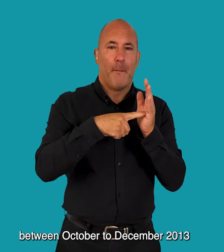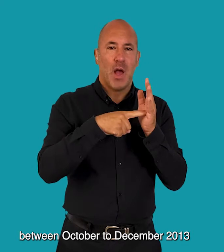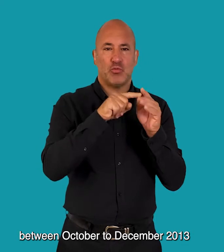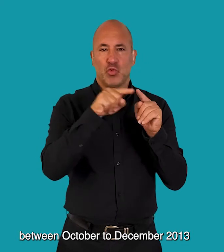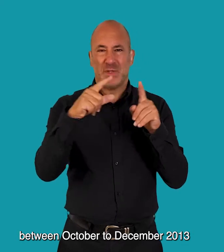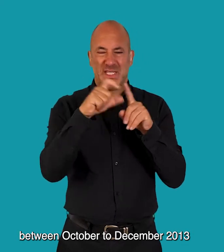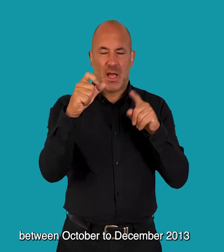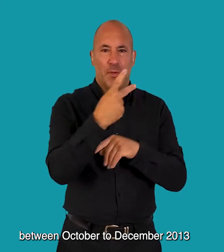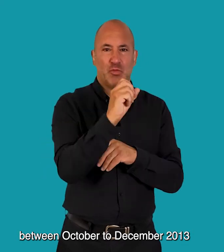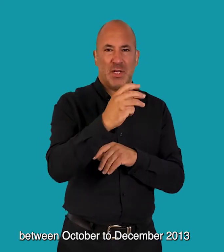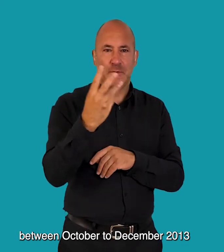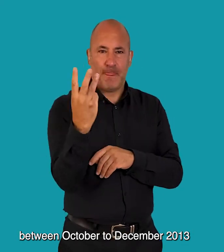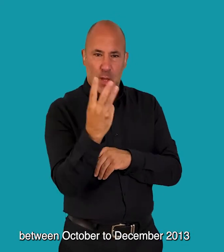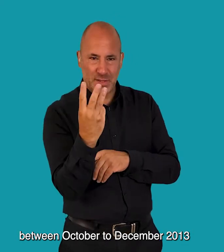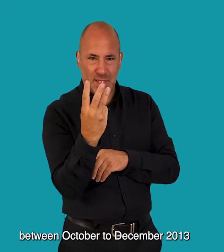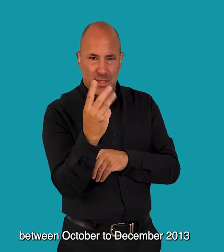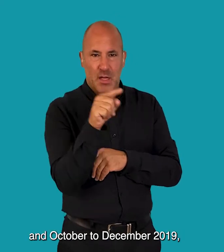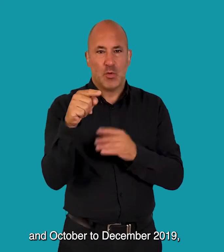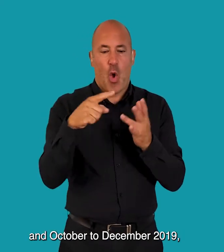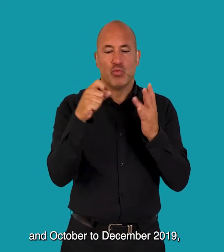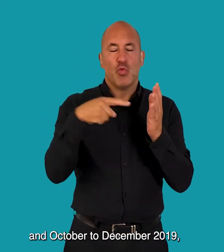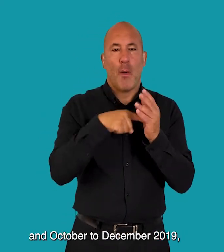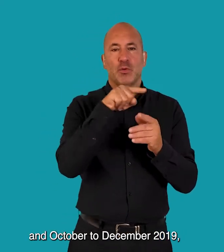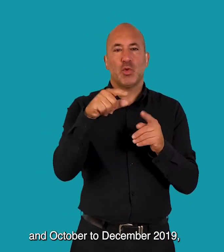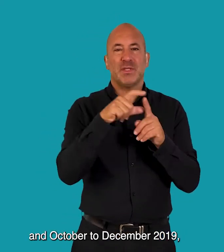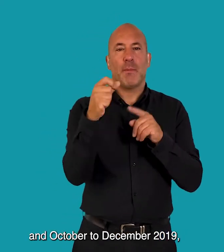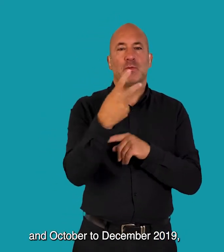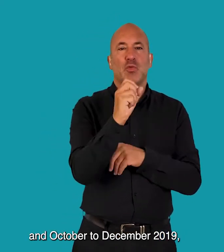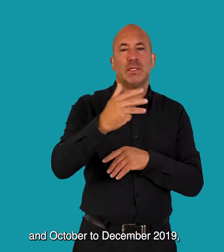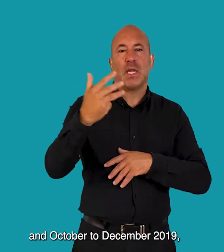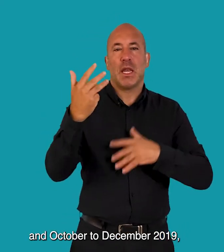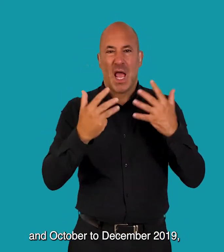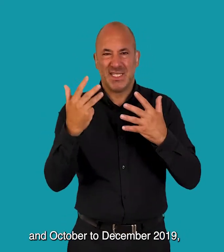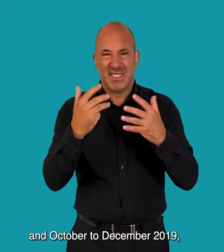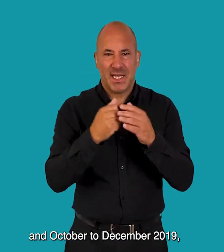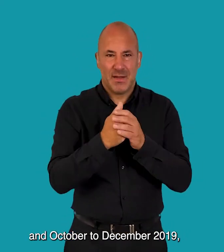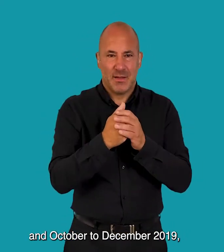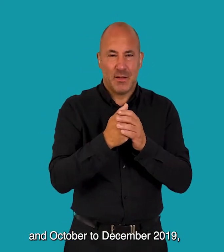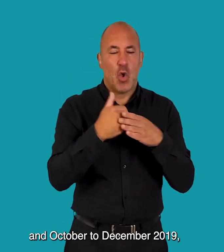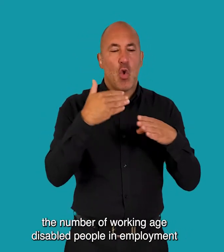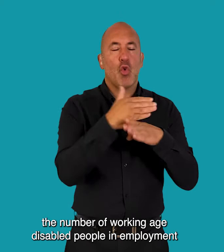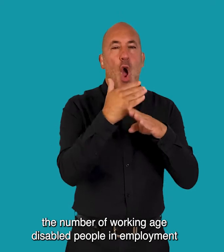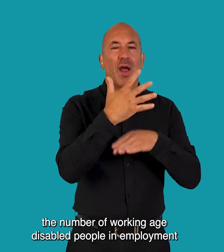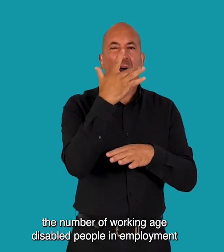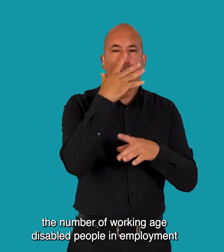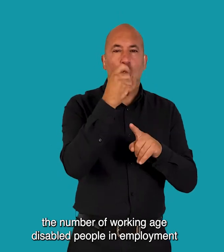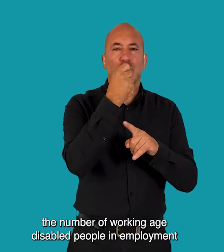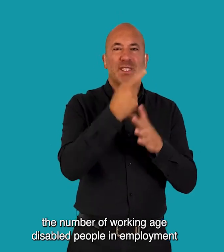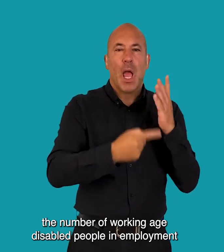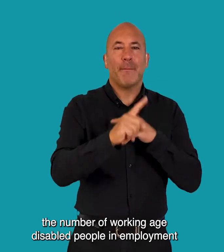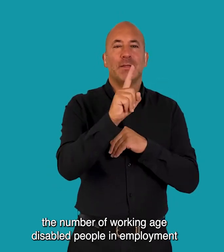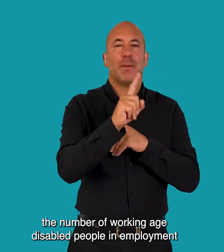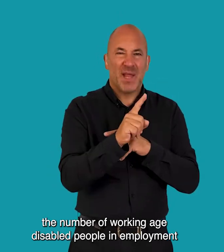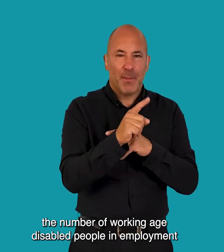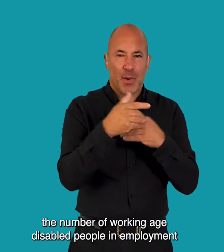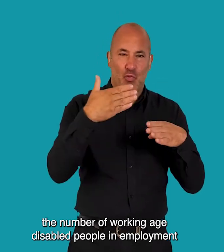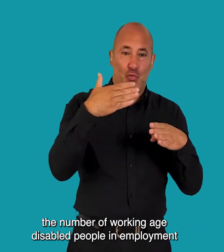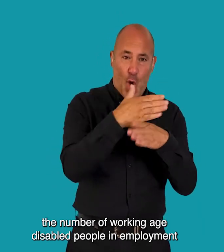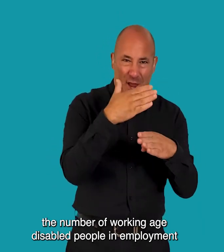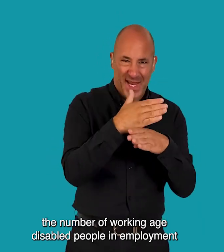December 2013 and October to December 2019, the number of working-age disabled people in